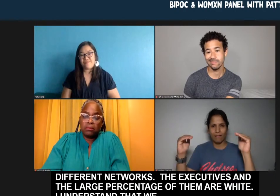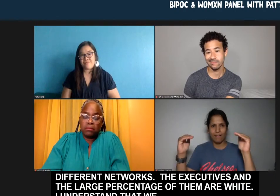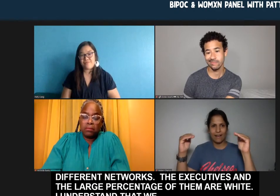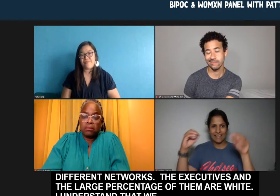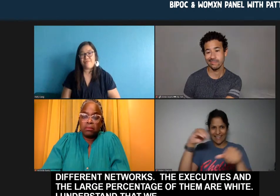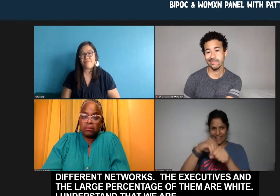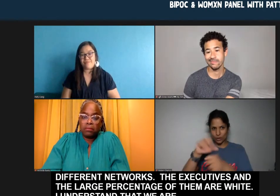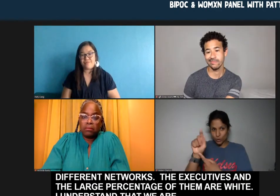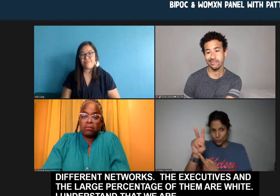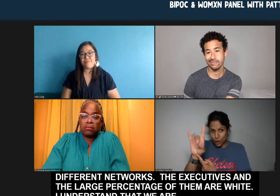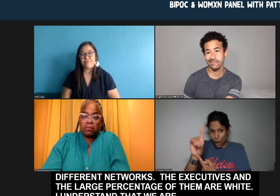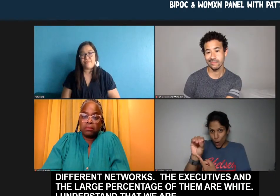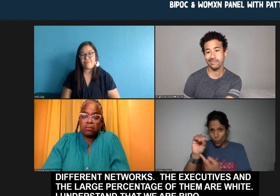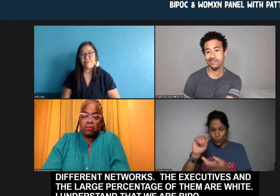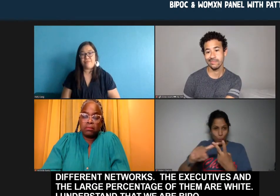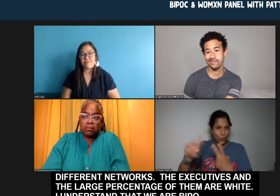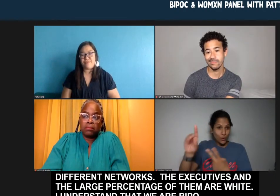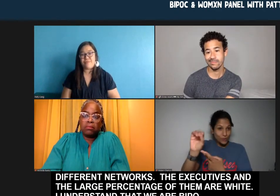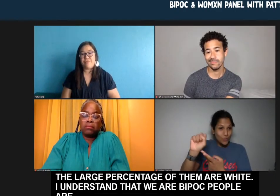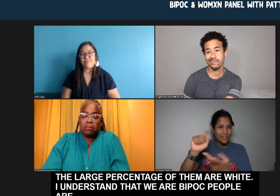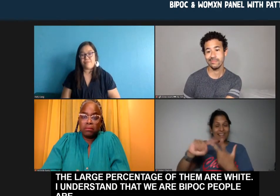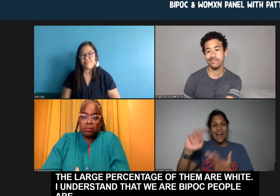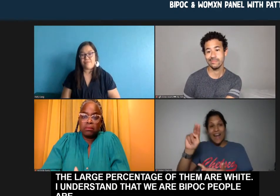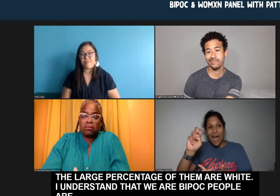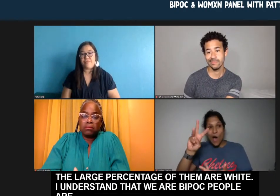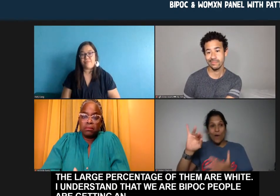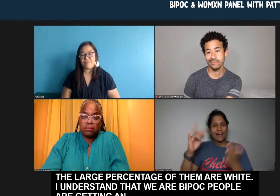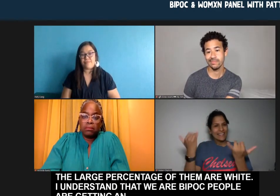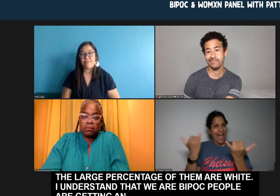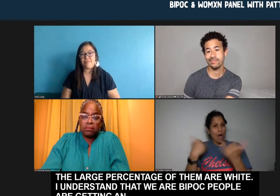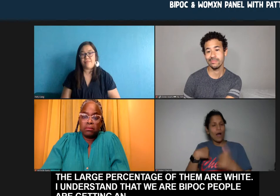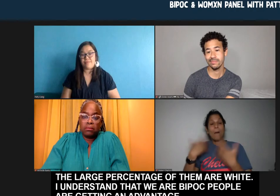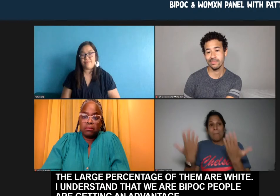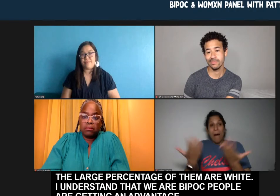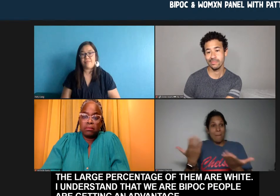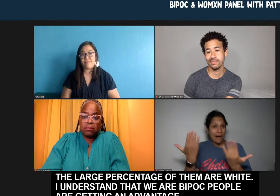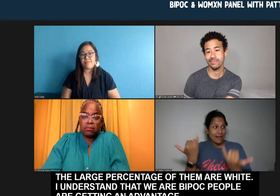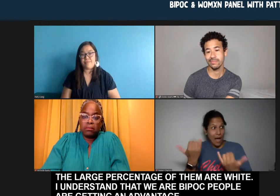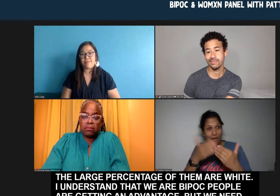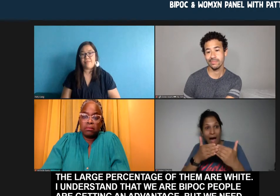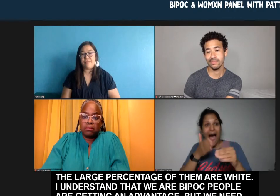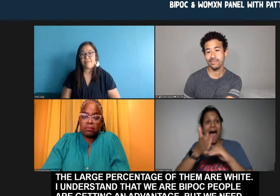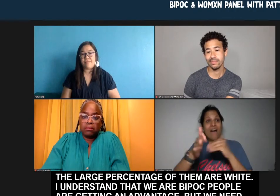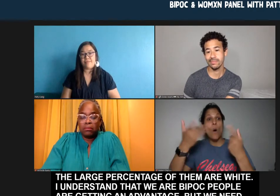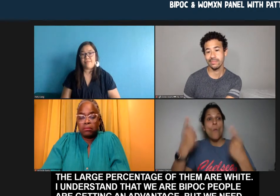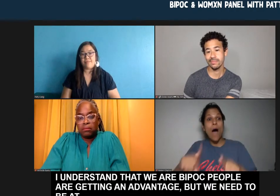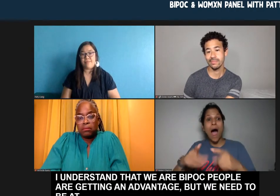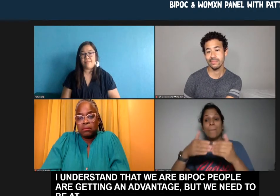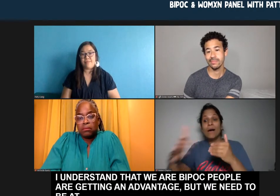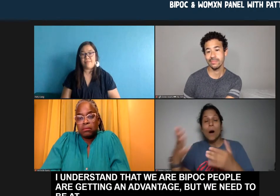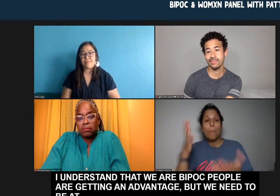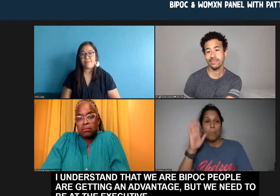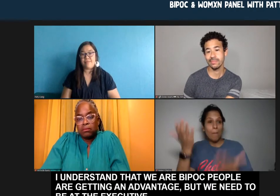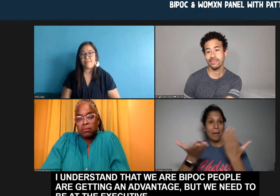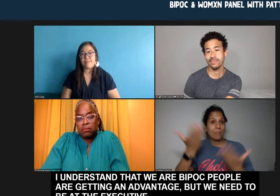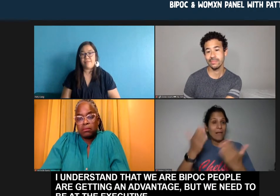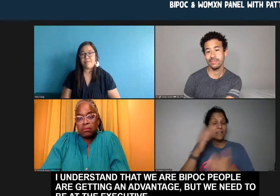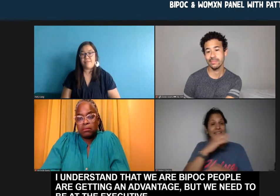of an advantage, but we also need to be in at the executive level, also more women at the executive level.